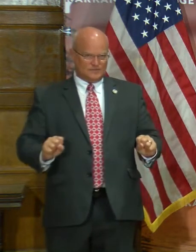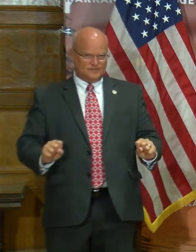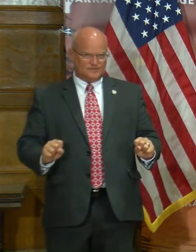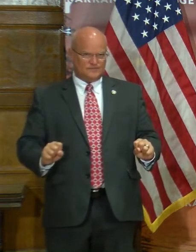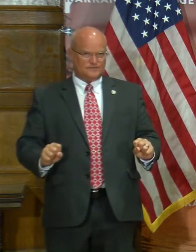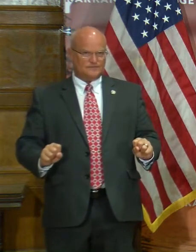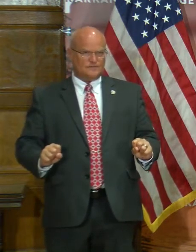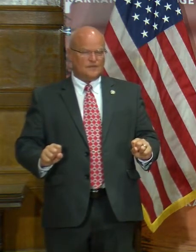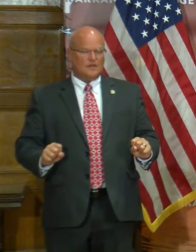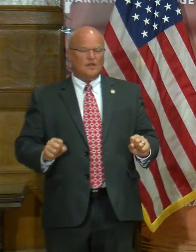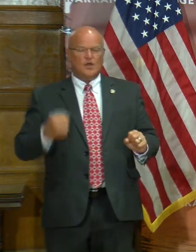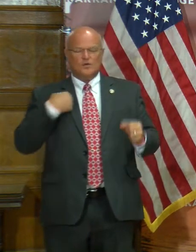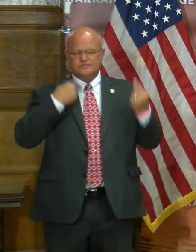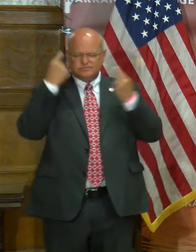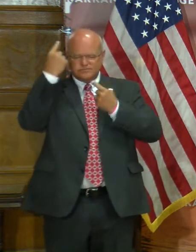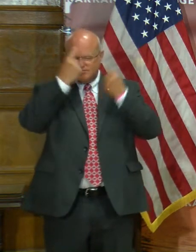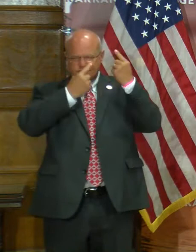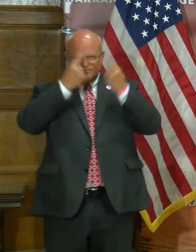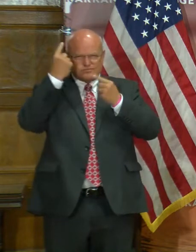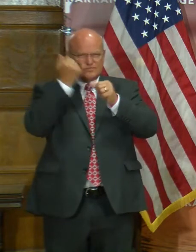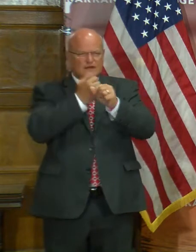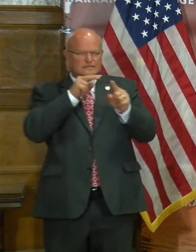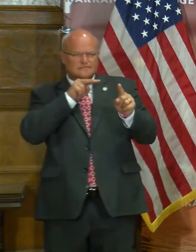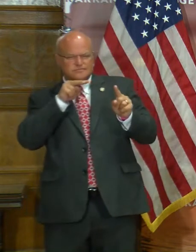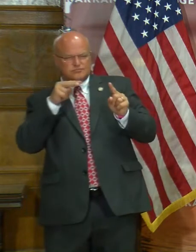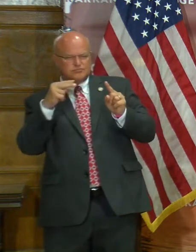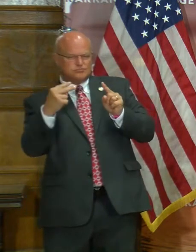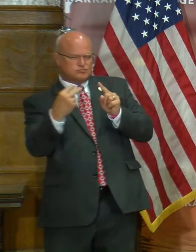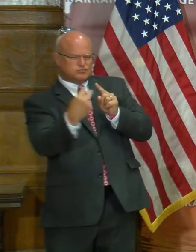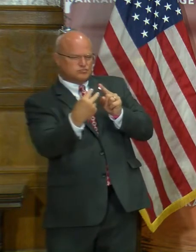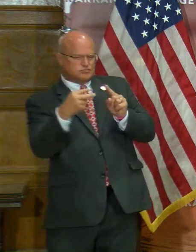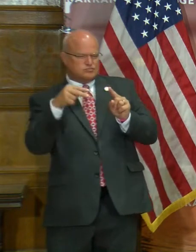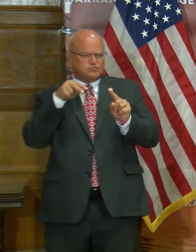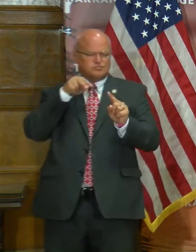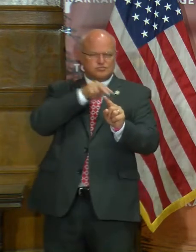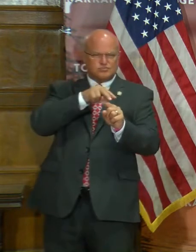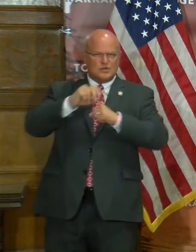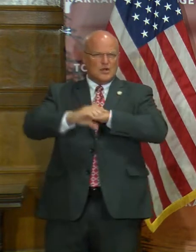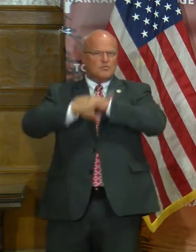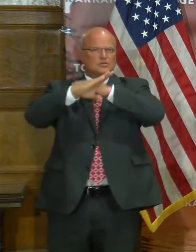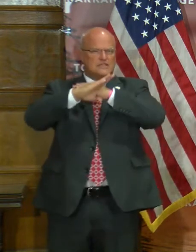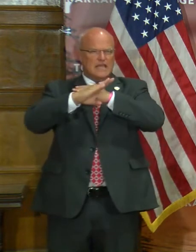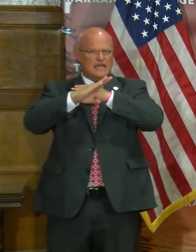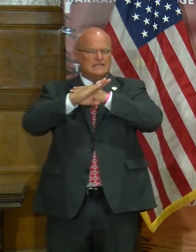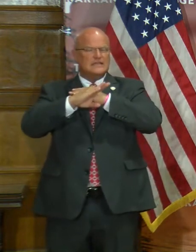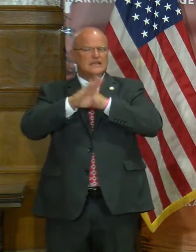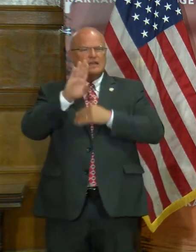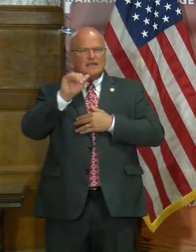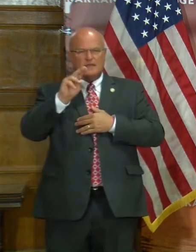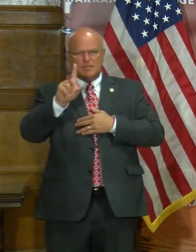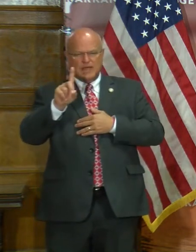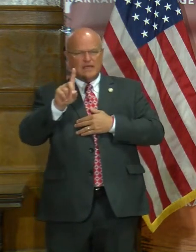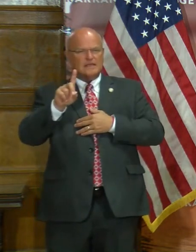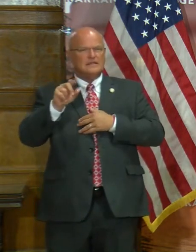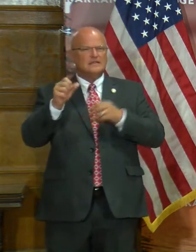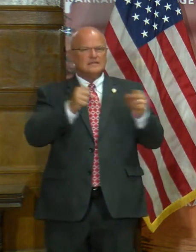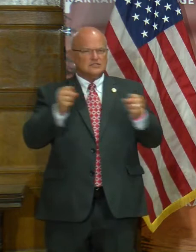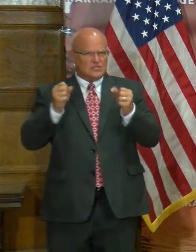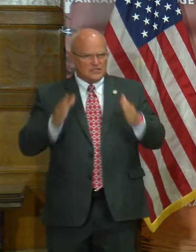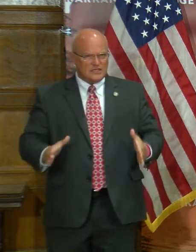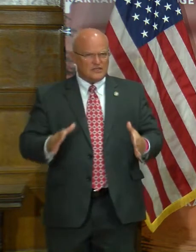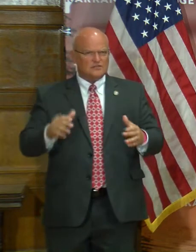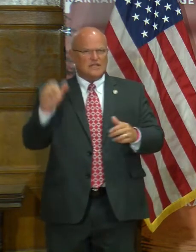We want to consider every angle to protect our athletes, our cheerleaders, and our band members. And we'll